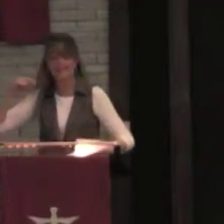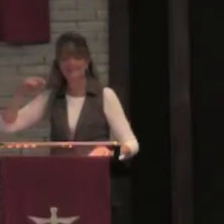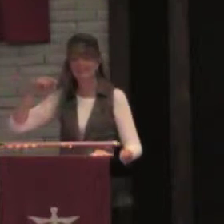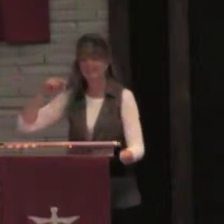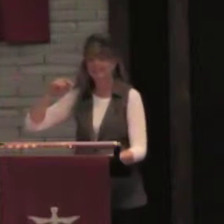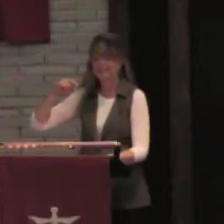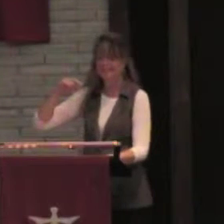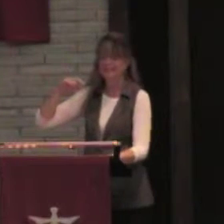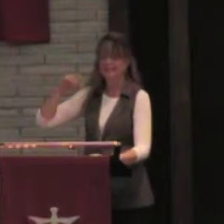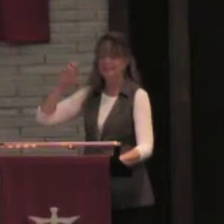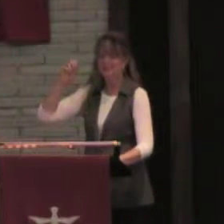remember?